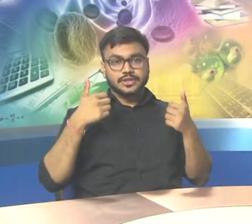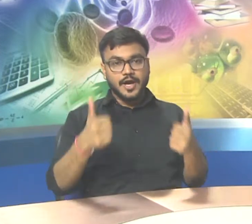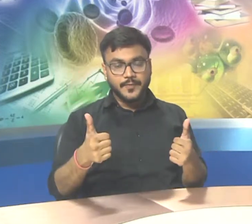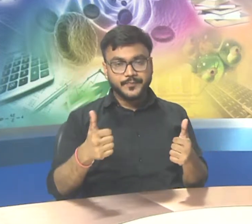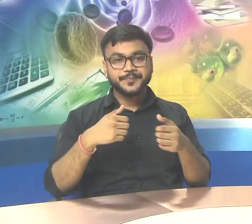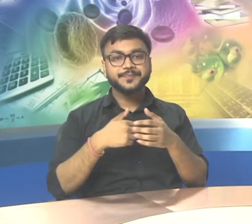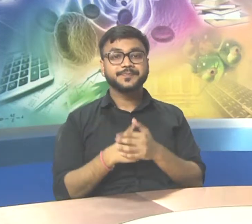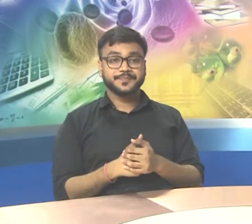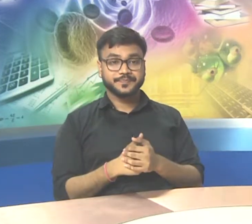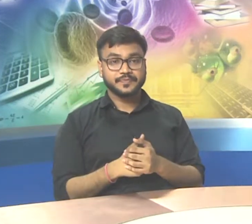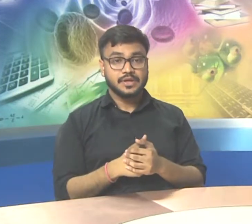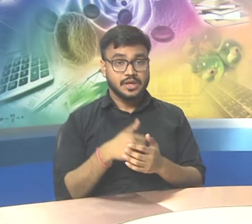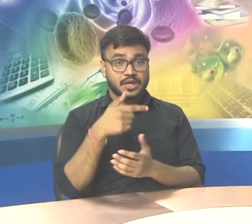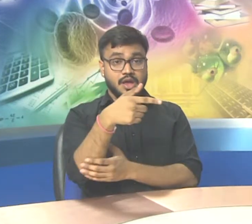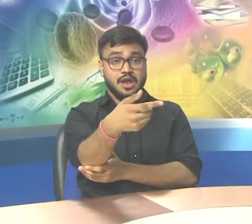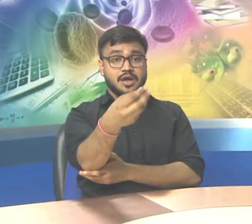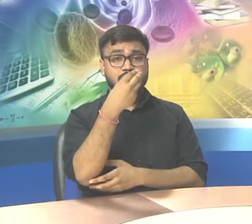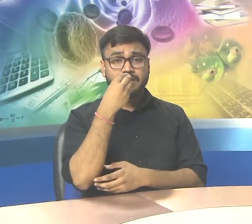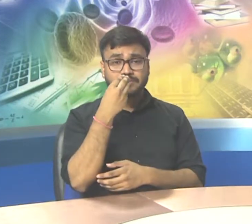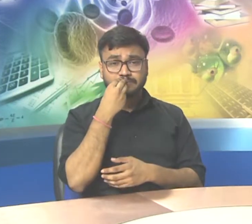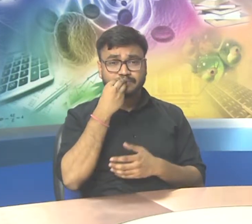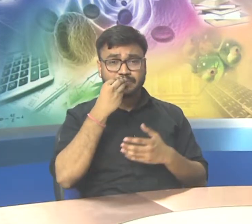important functions in our body.